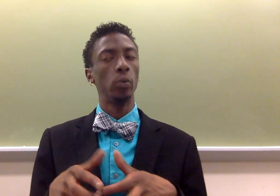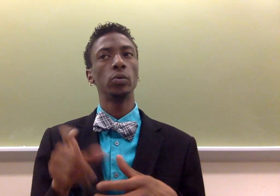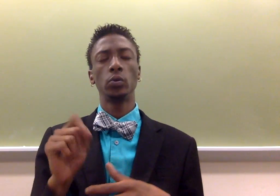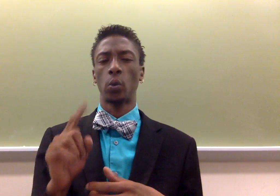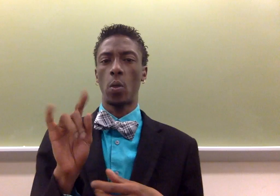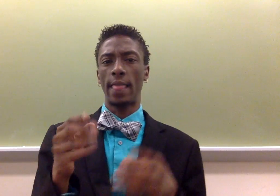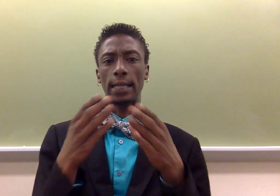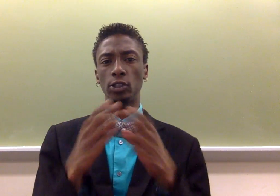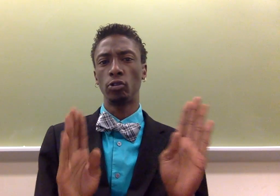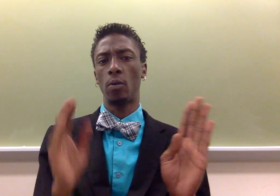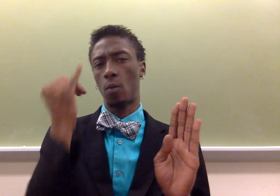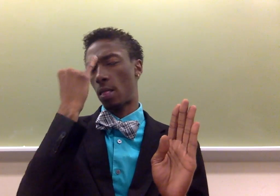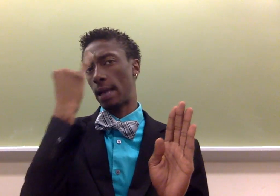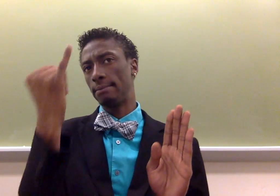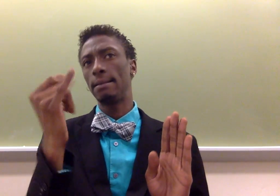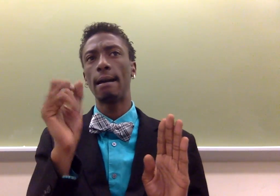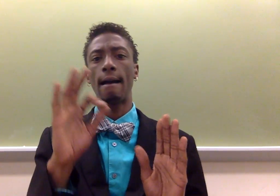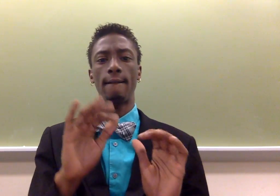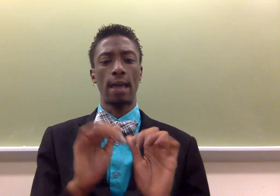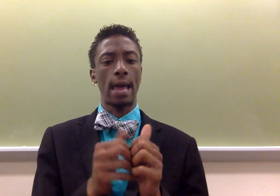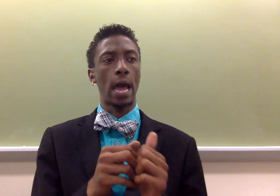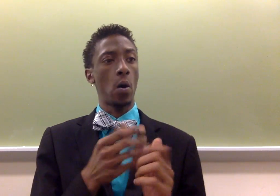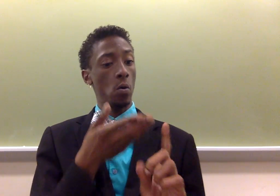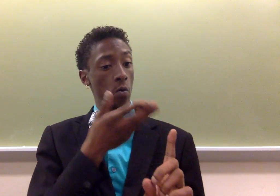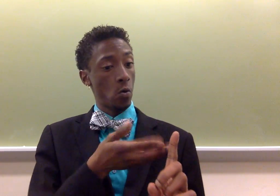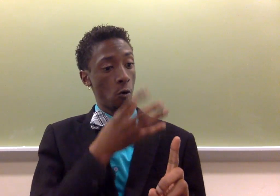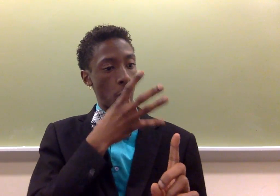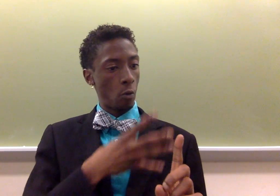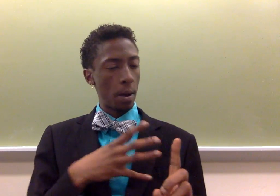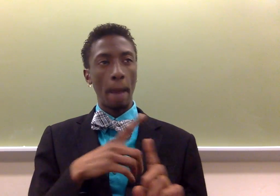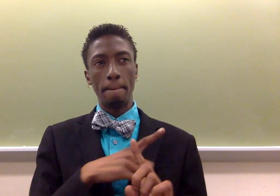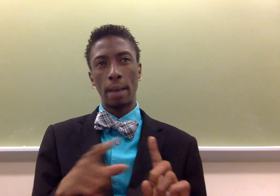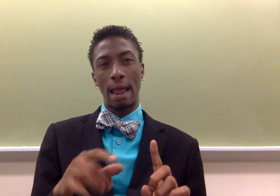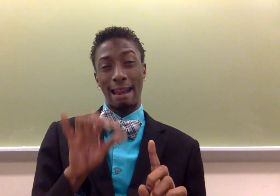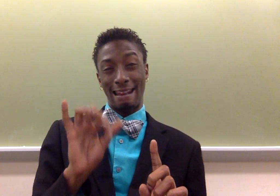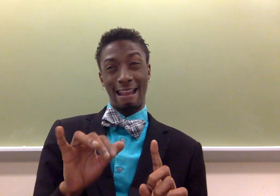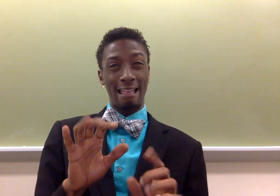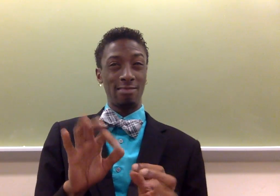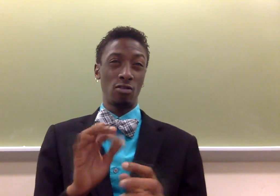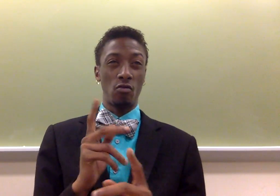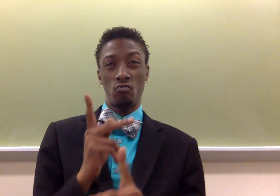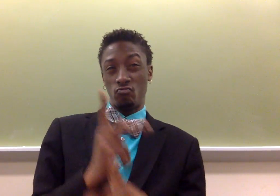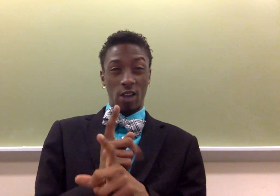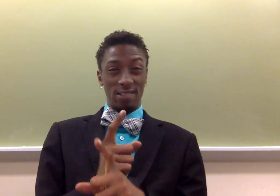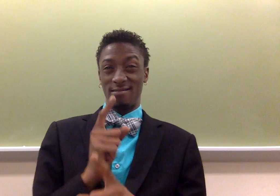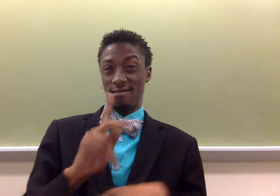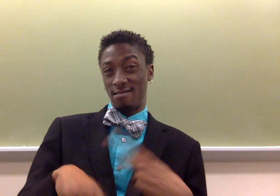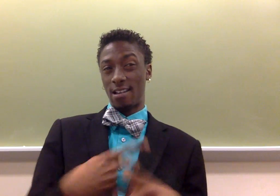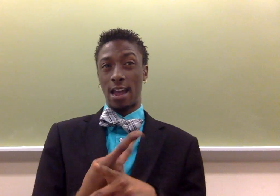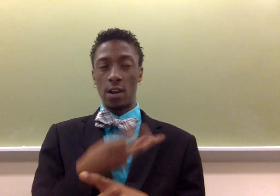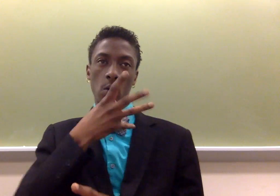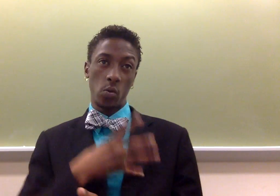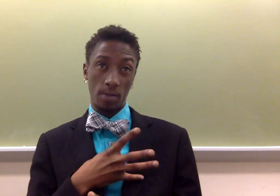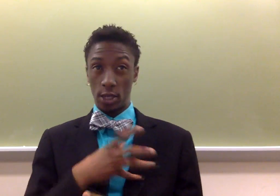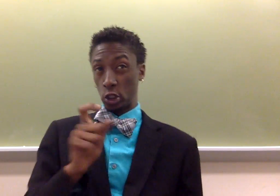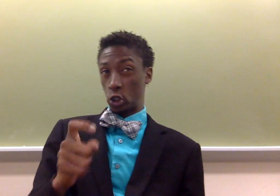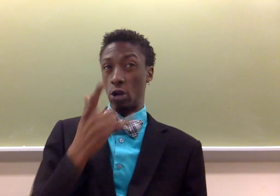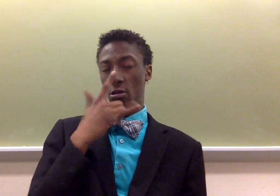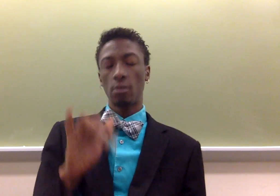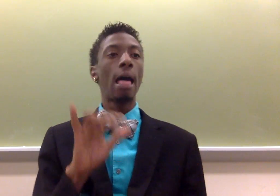general way in which you're a woman but not quite the kind of woman that you're supposed to be. These are the kinds of things that my mom taught